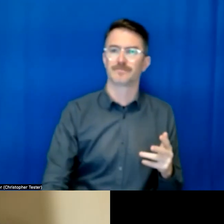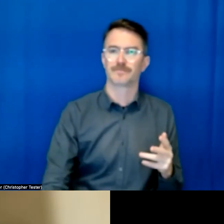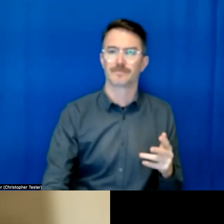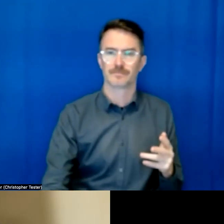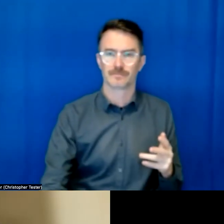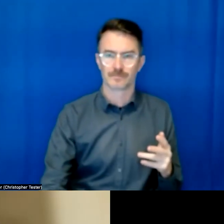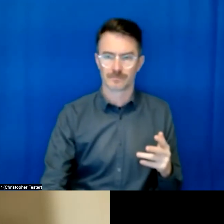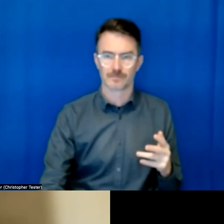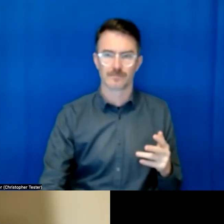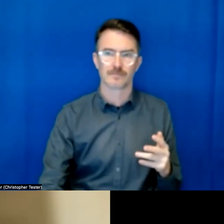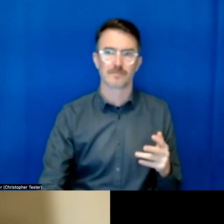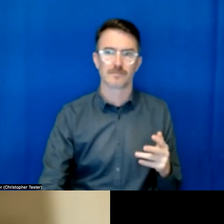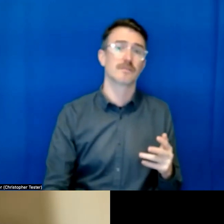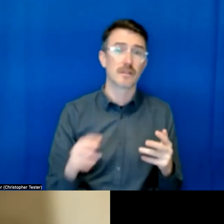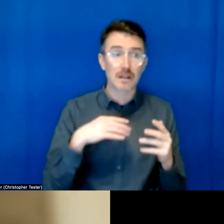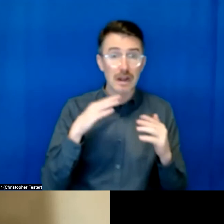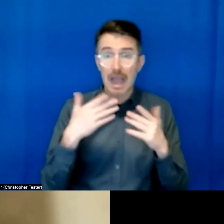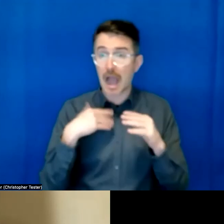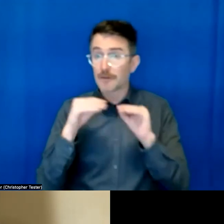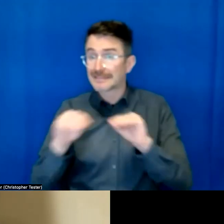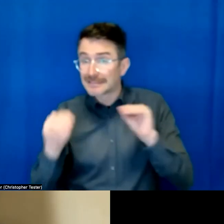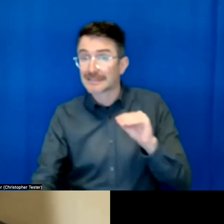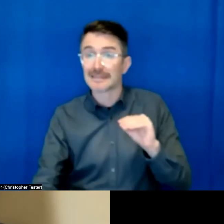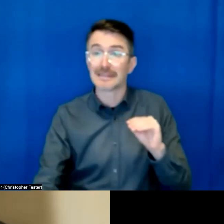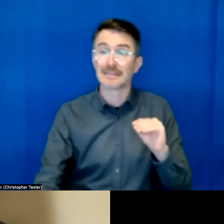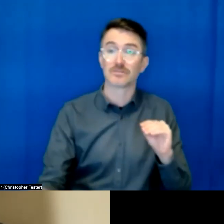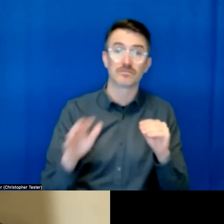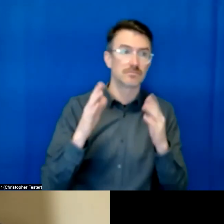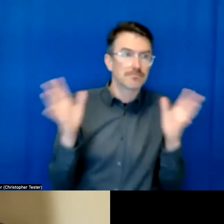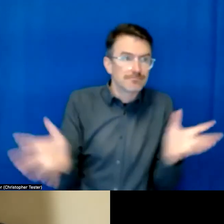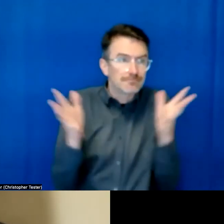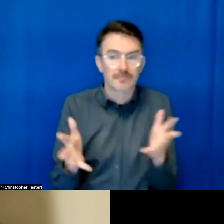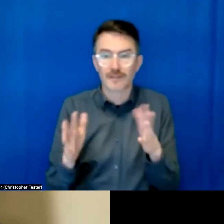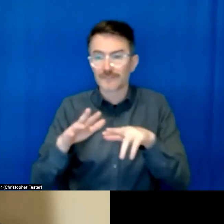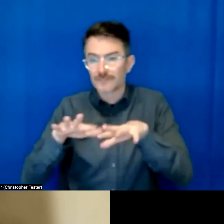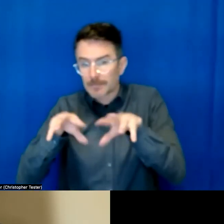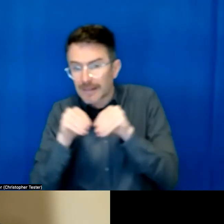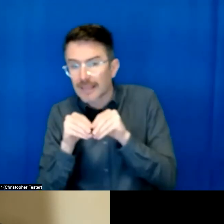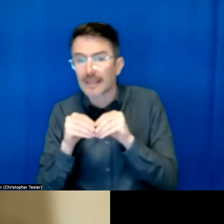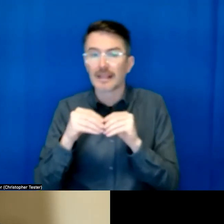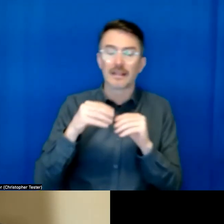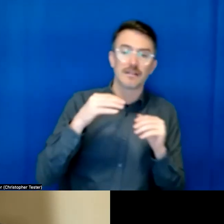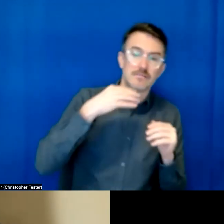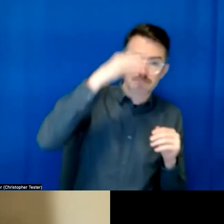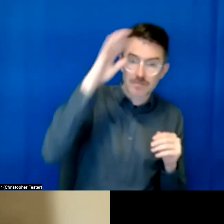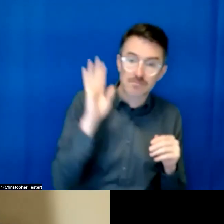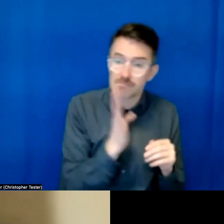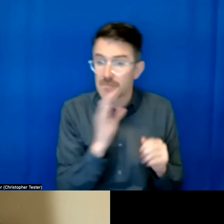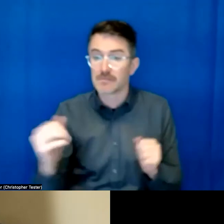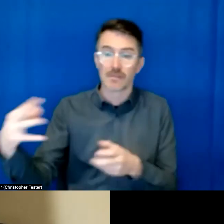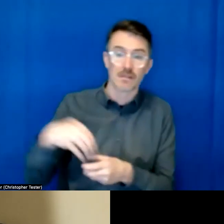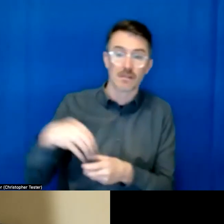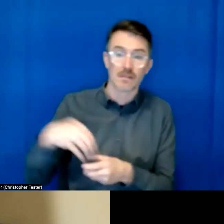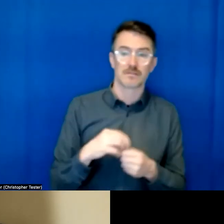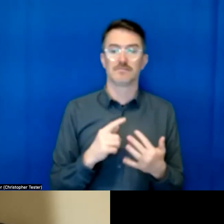And we also would like to have that people with disability, there is a need of investment to bring people with disabilities